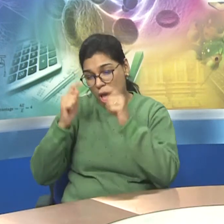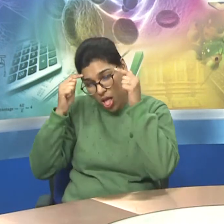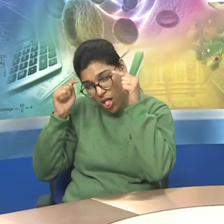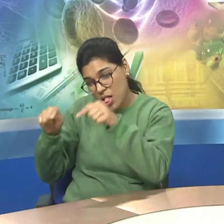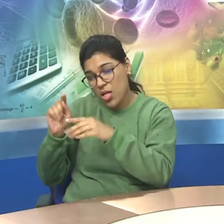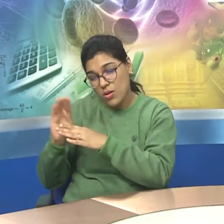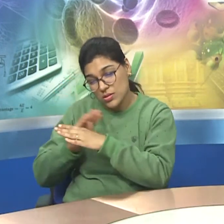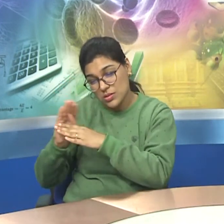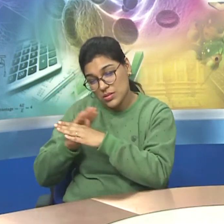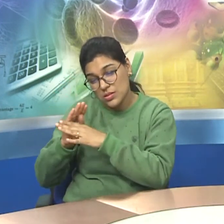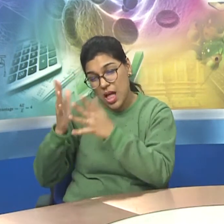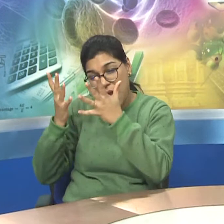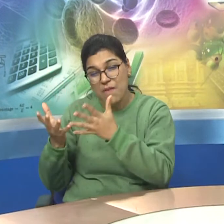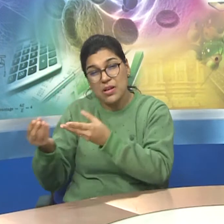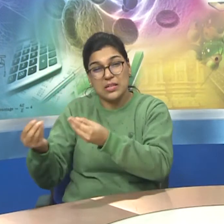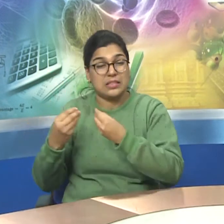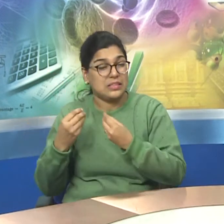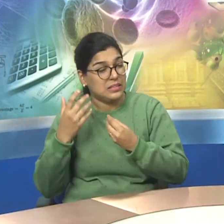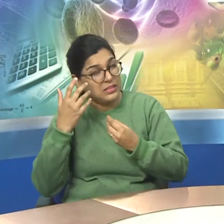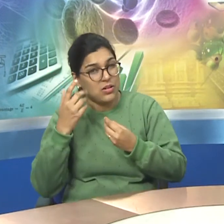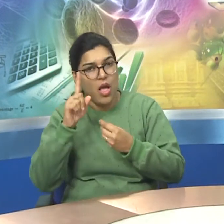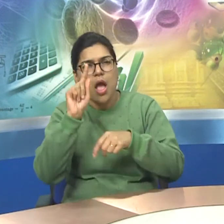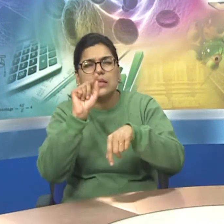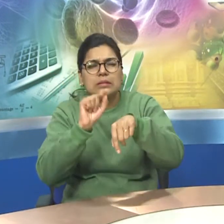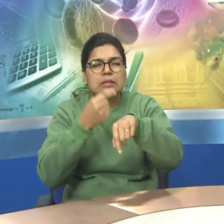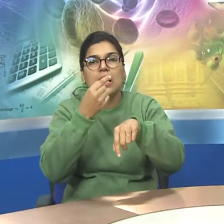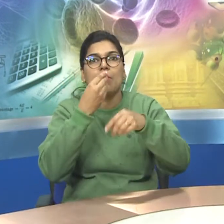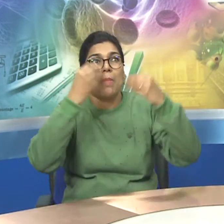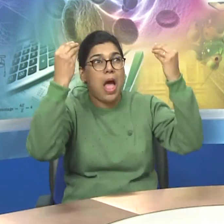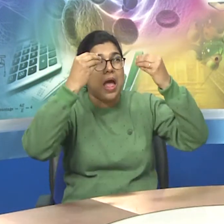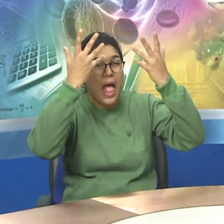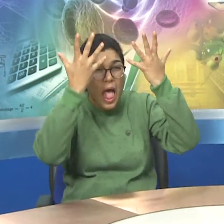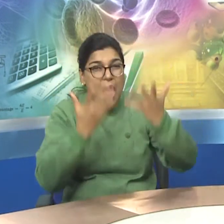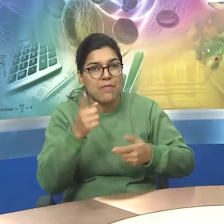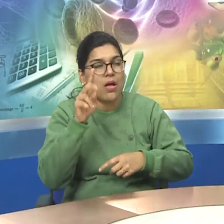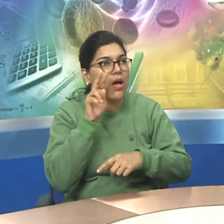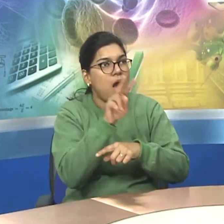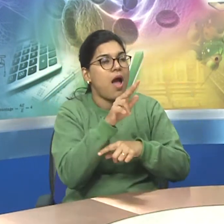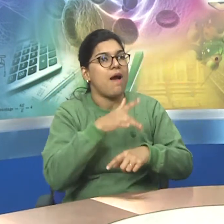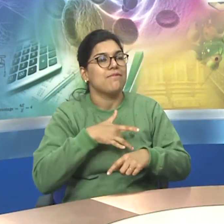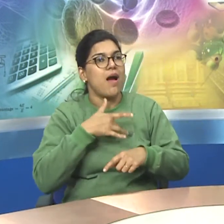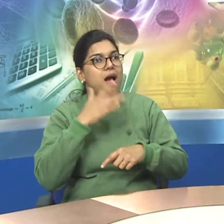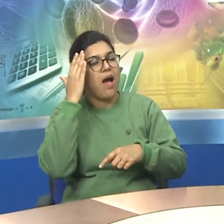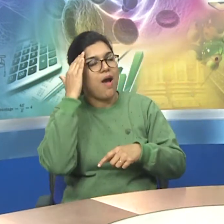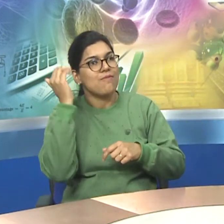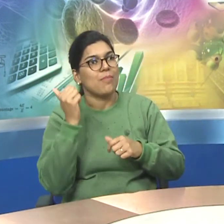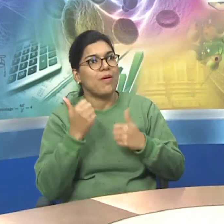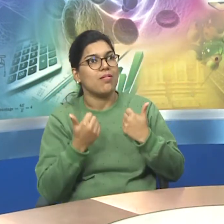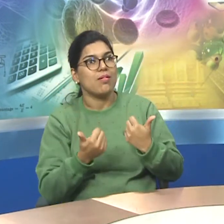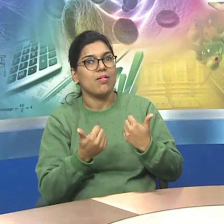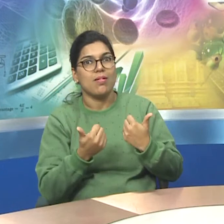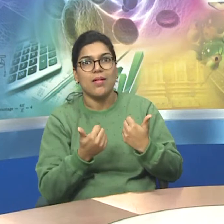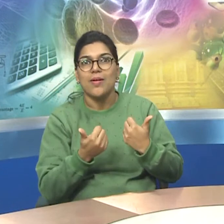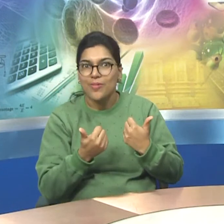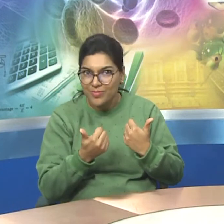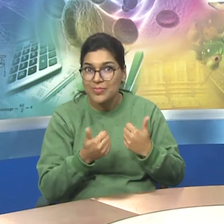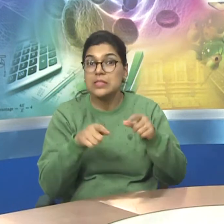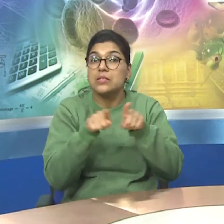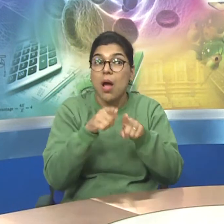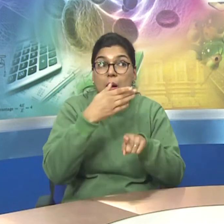He is not in peace. The man is busy in so much work and mind is